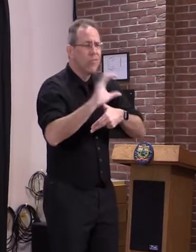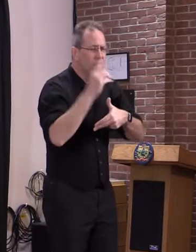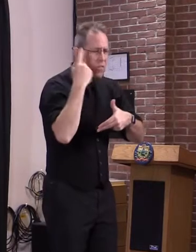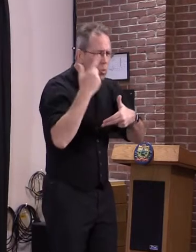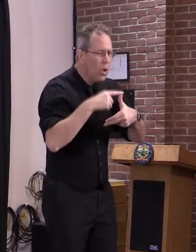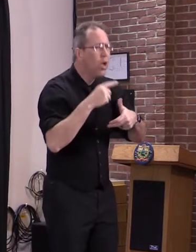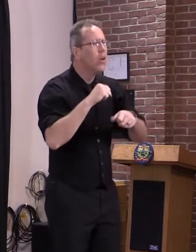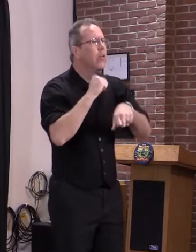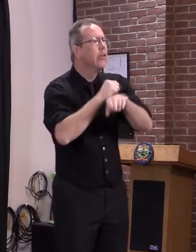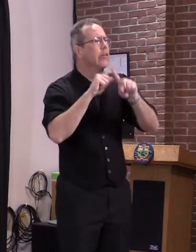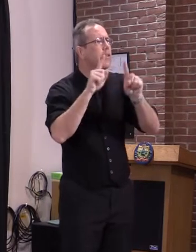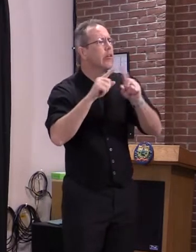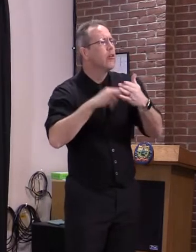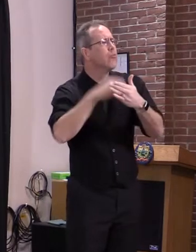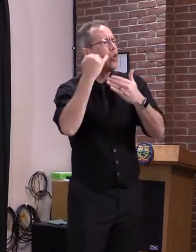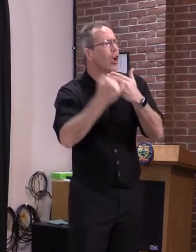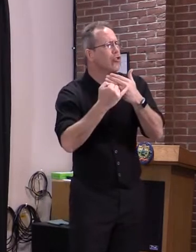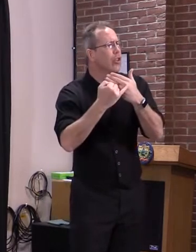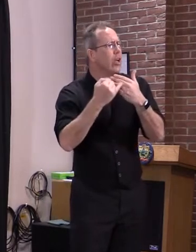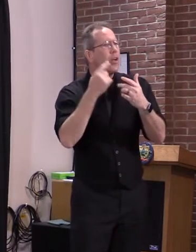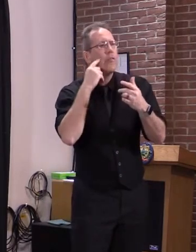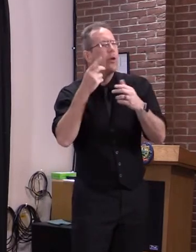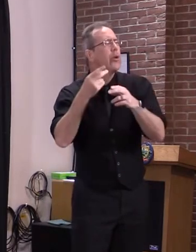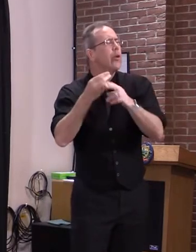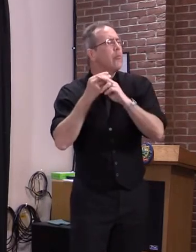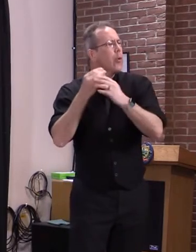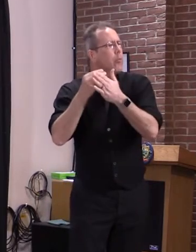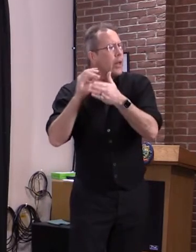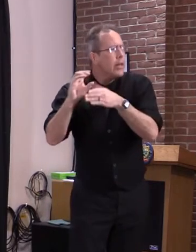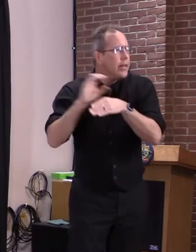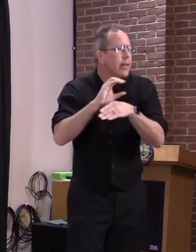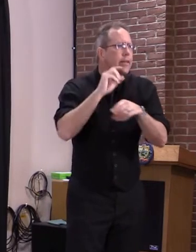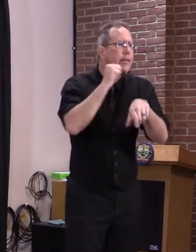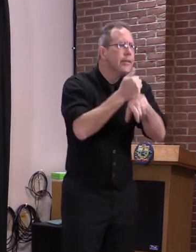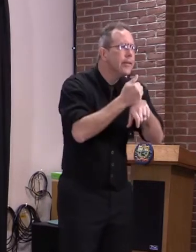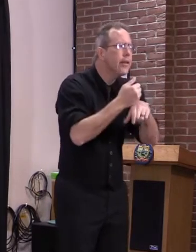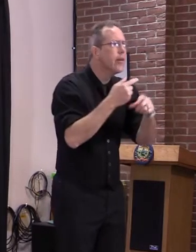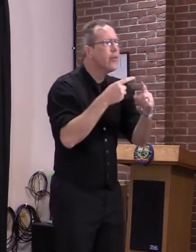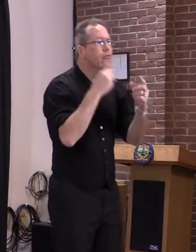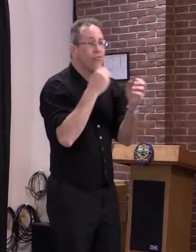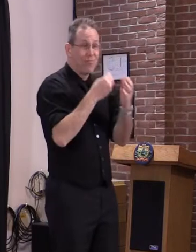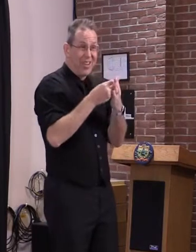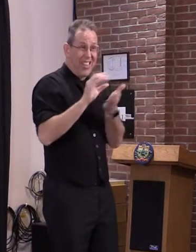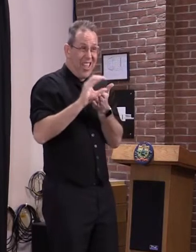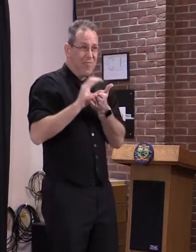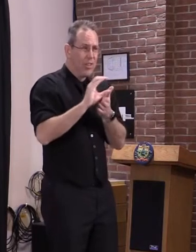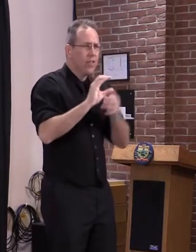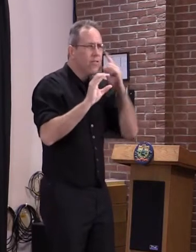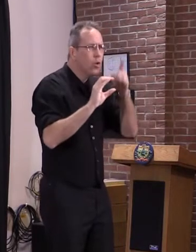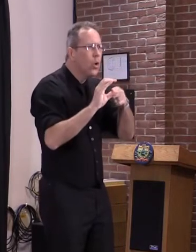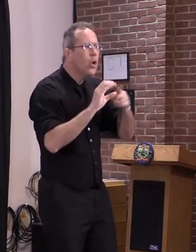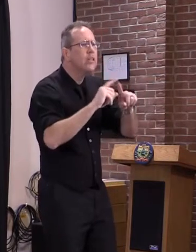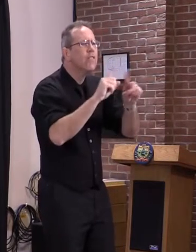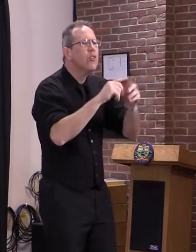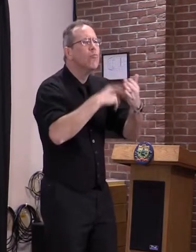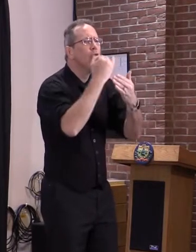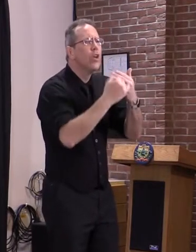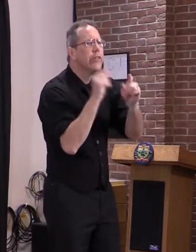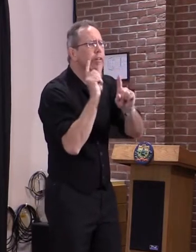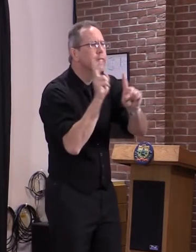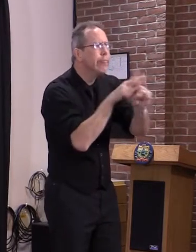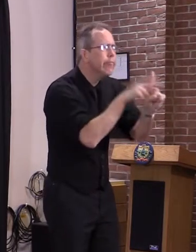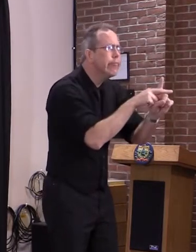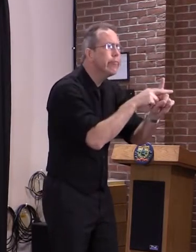and rehabilitation experiential learning program and revolving loan fund with the purpose of expanding the experiential